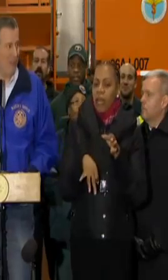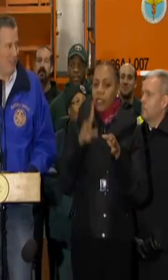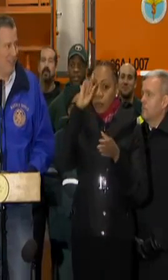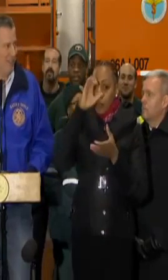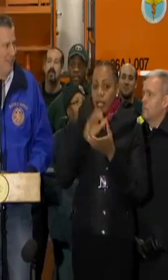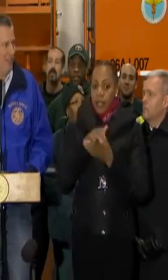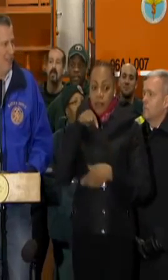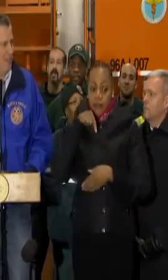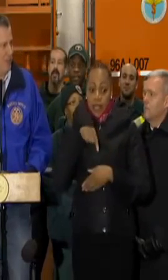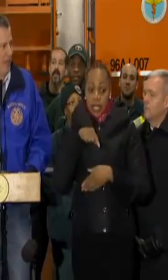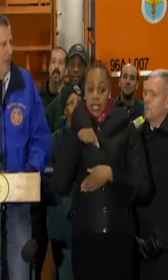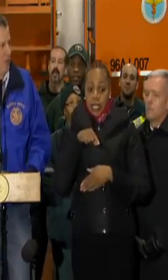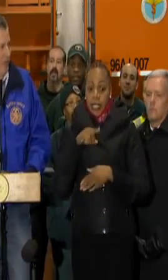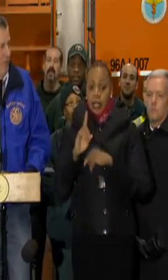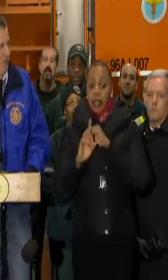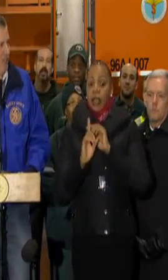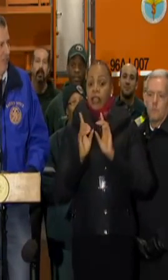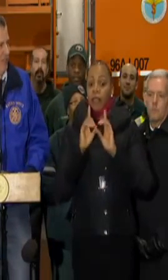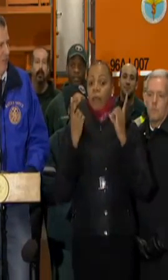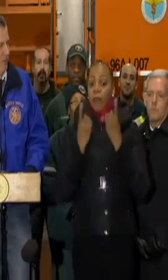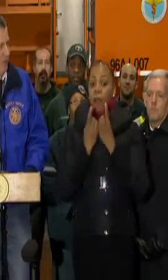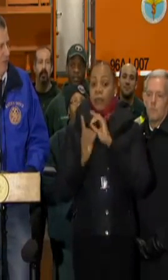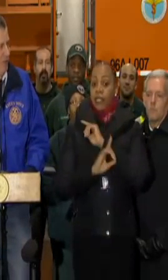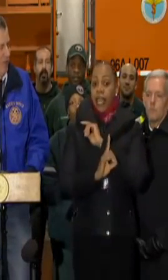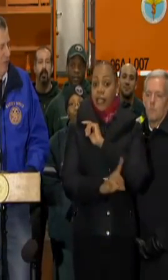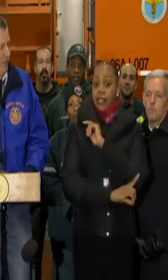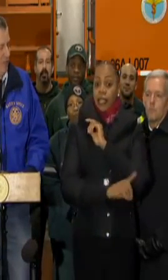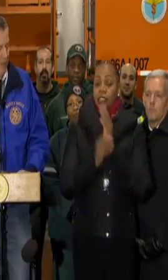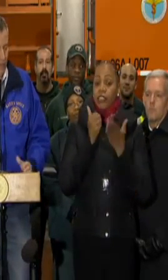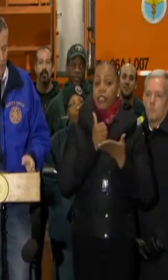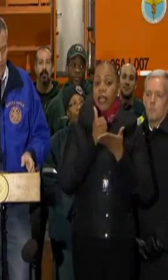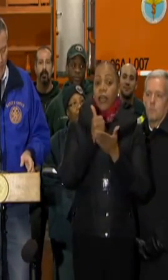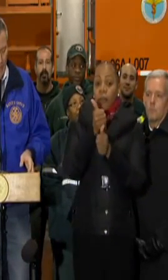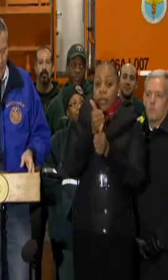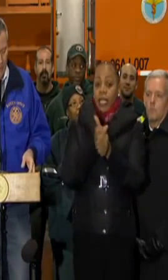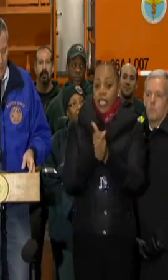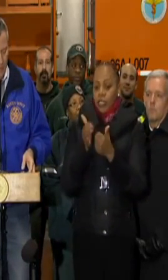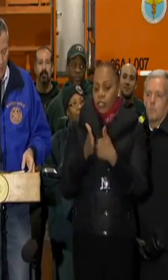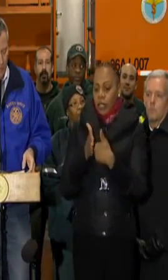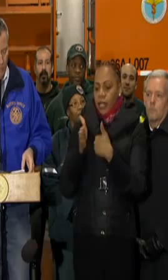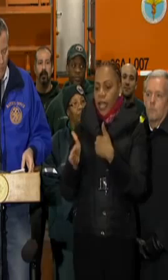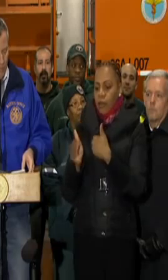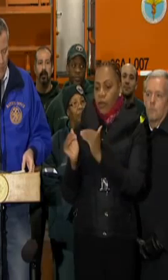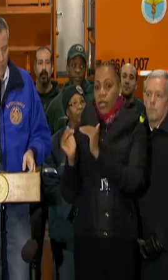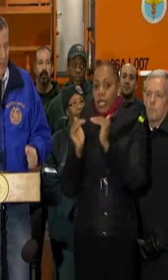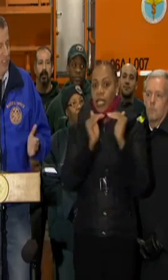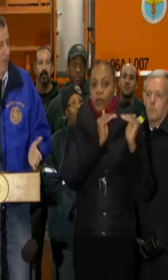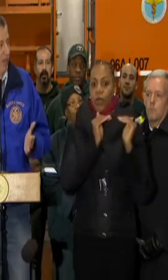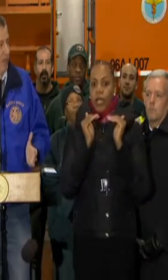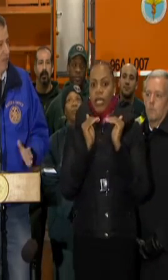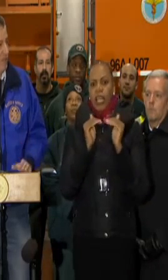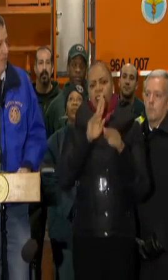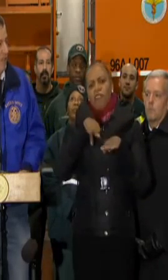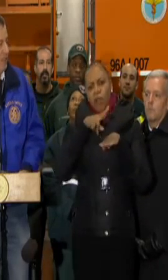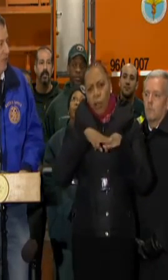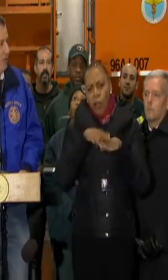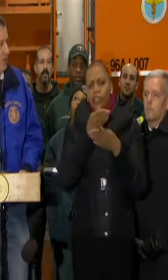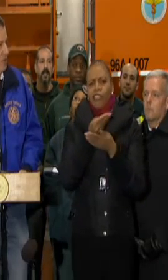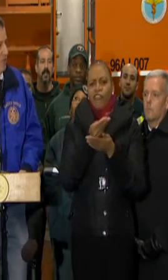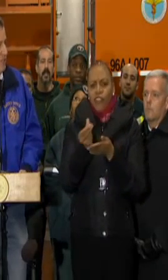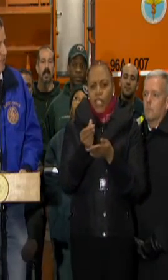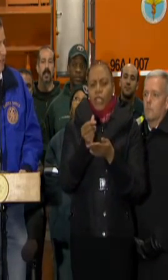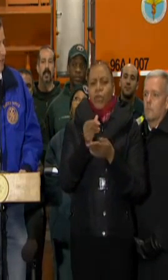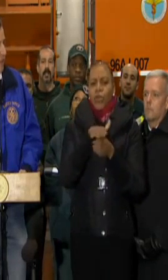belief of this department to help each and every neighborhood equally. And there's going to be some areas that just because of